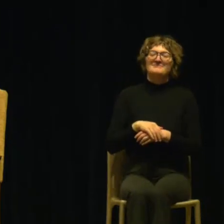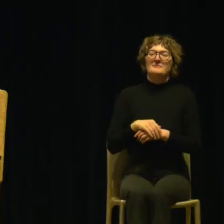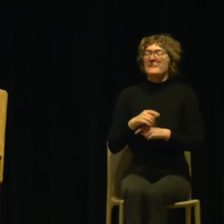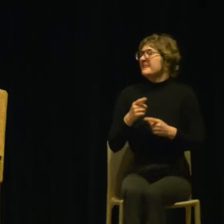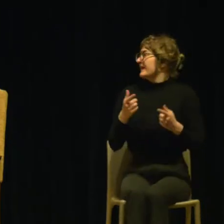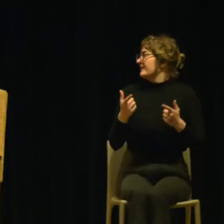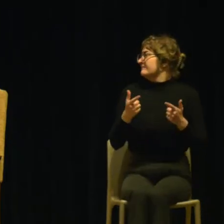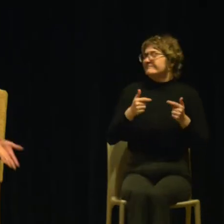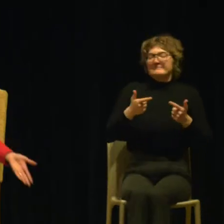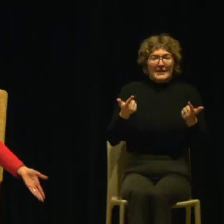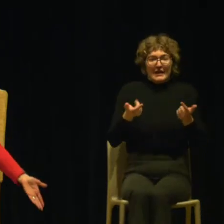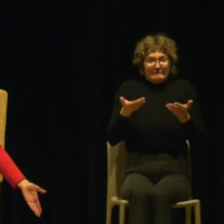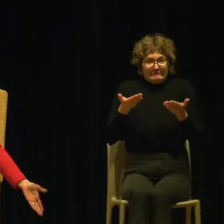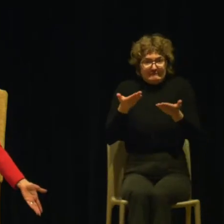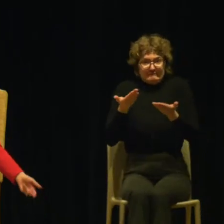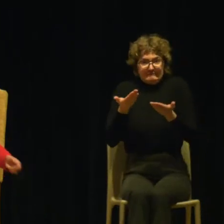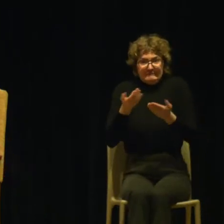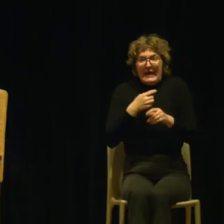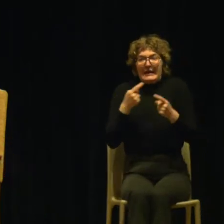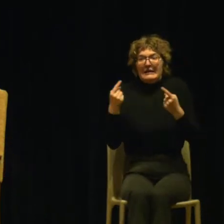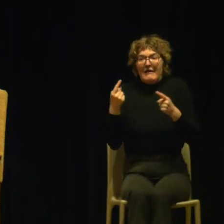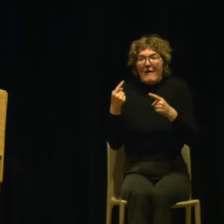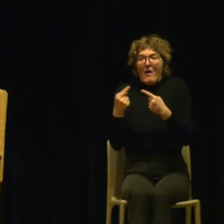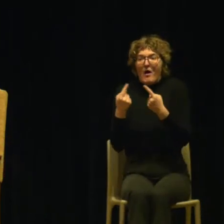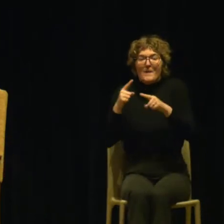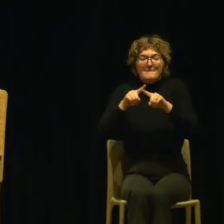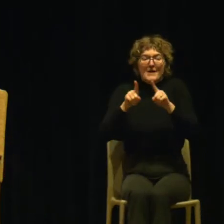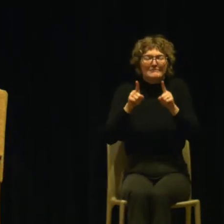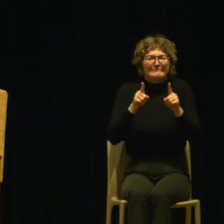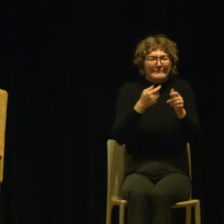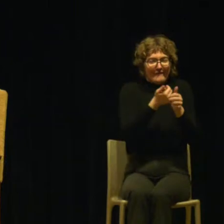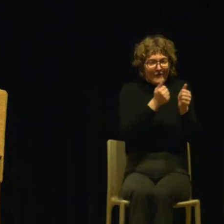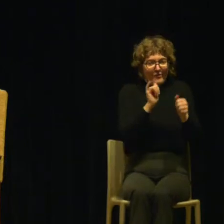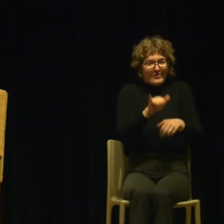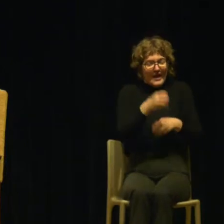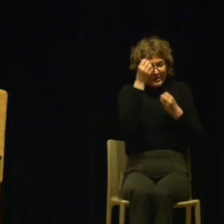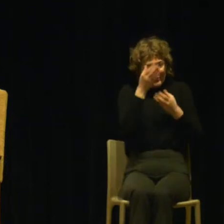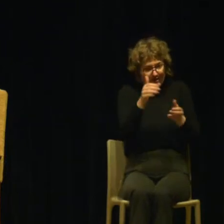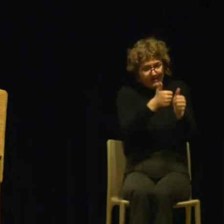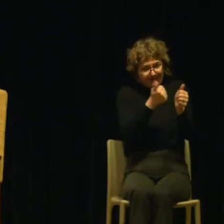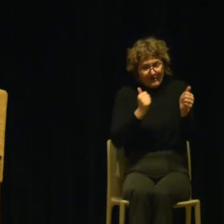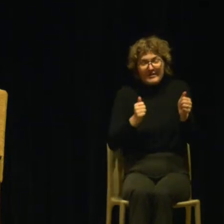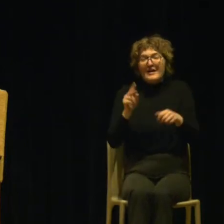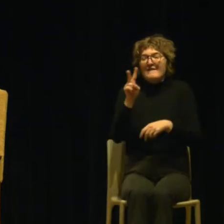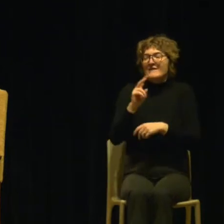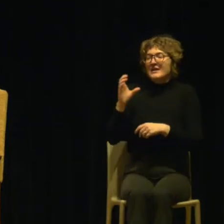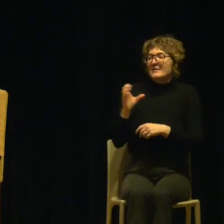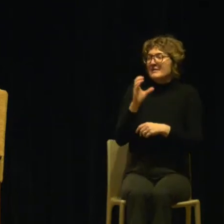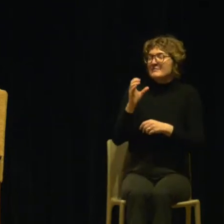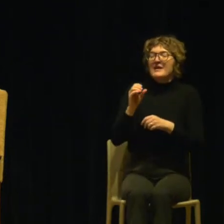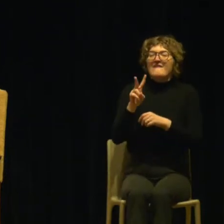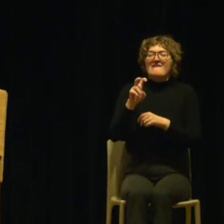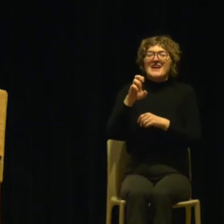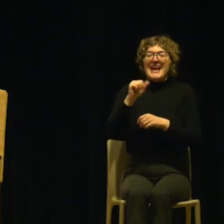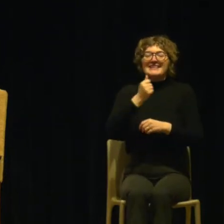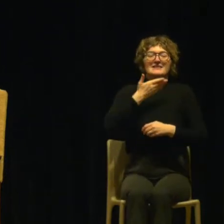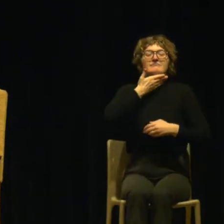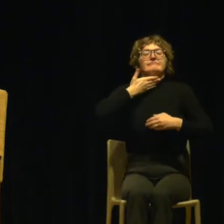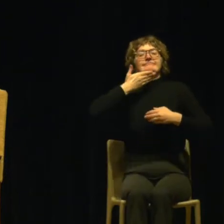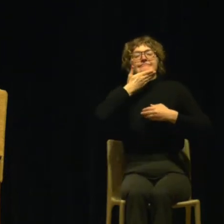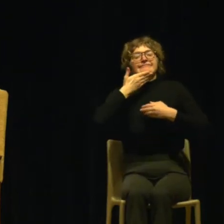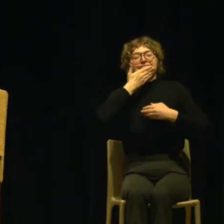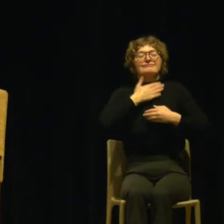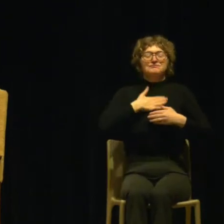You can do what you like. Doesn't hurt, but listen, okay, sorry. Listen. You chew that vitamin C and you rub that Vicks. You know what I'm